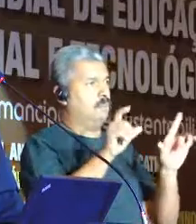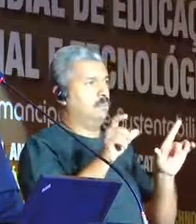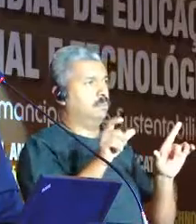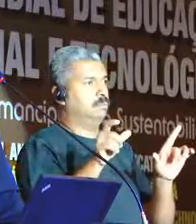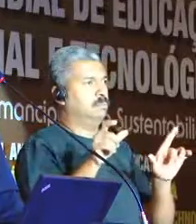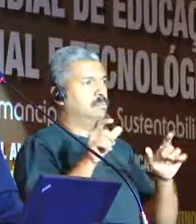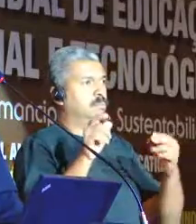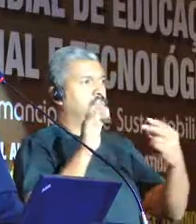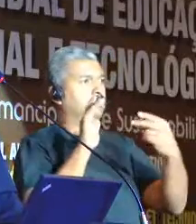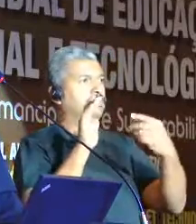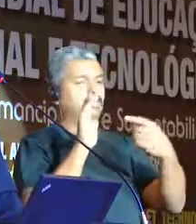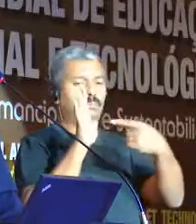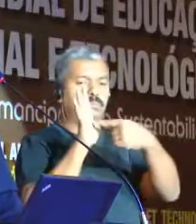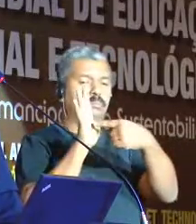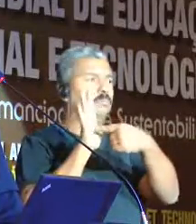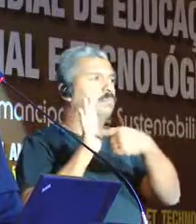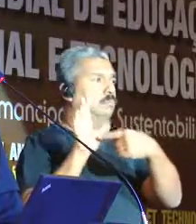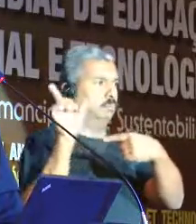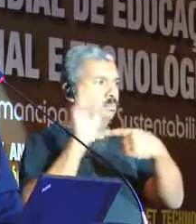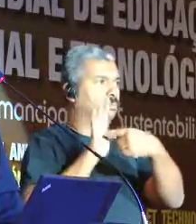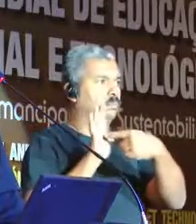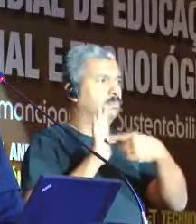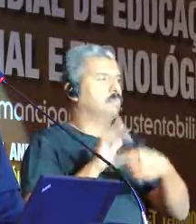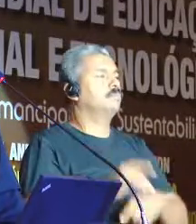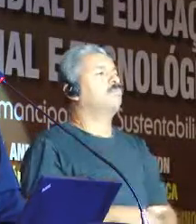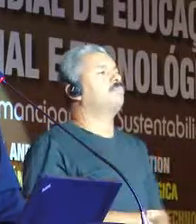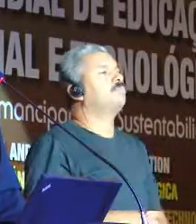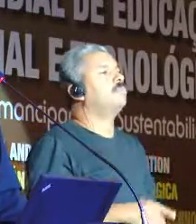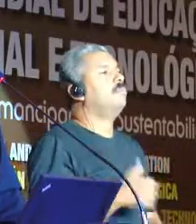was hacking the Linux kernel at the age of 12,